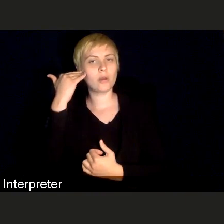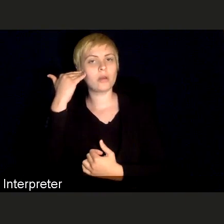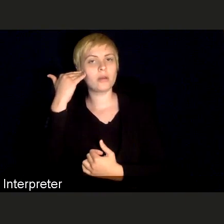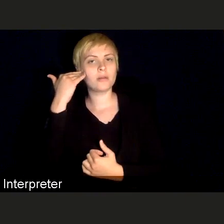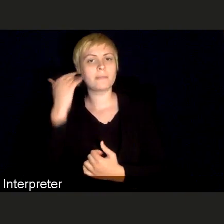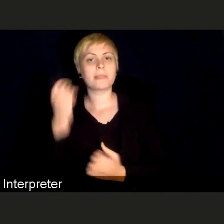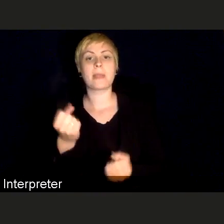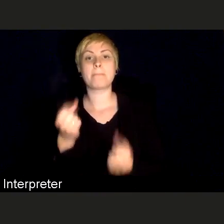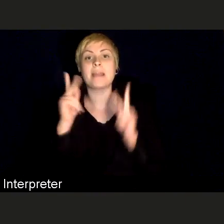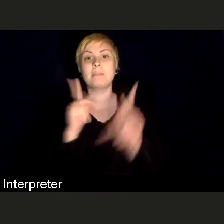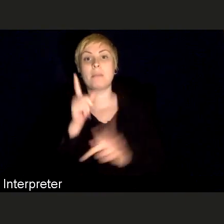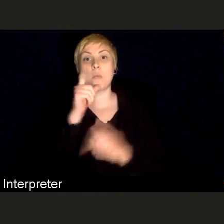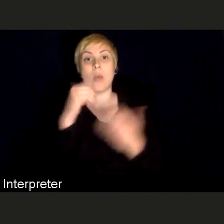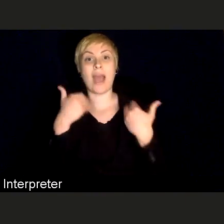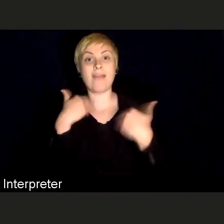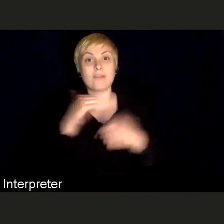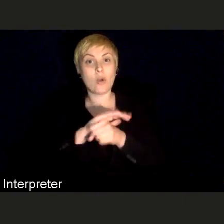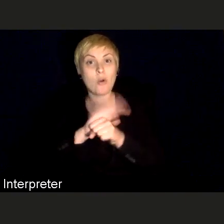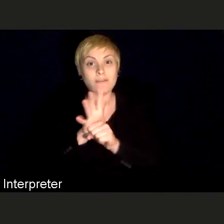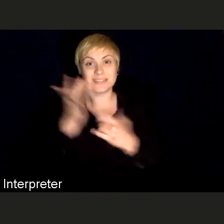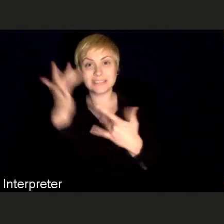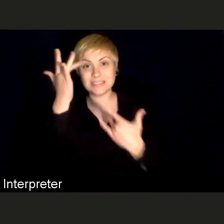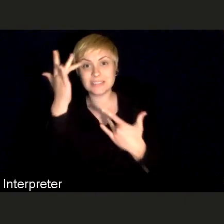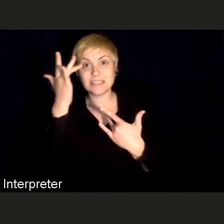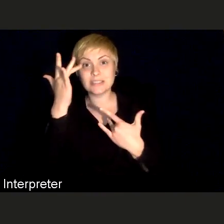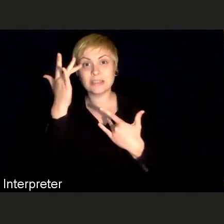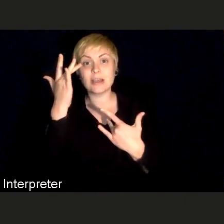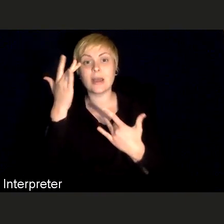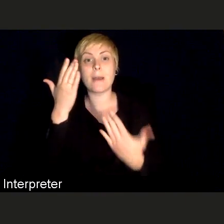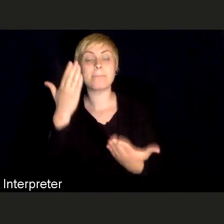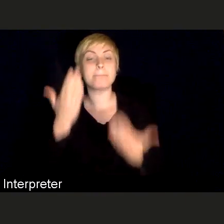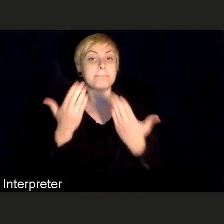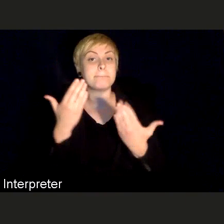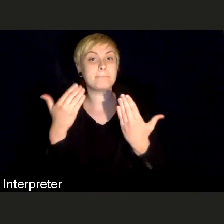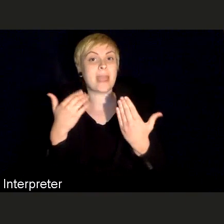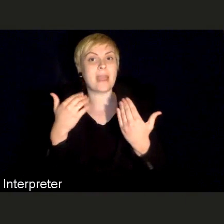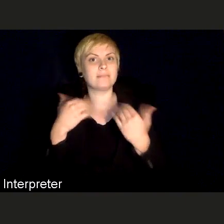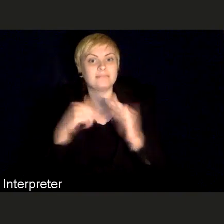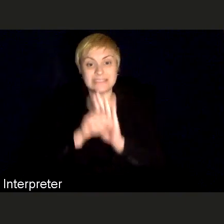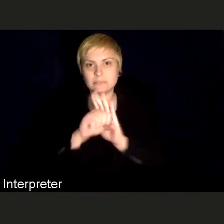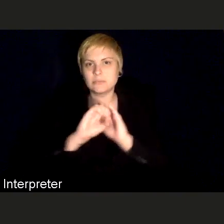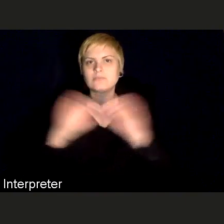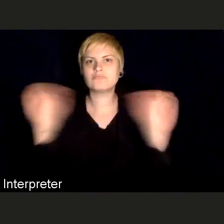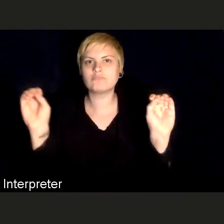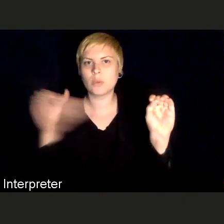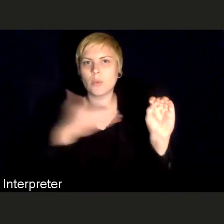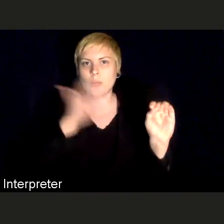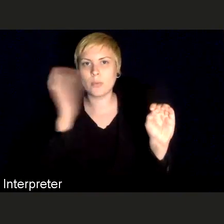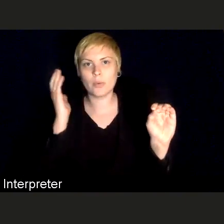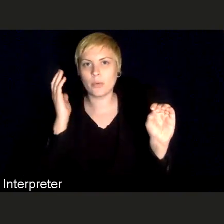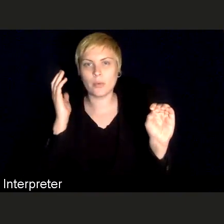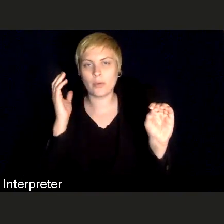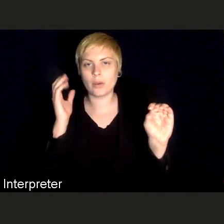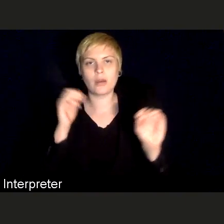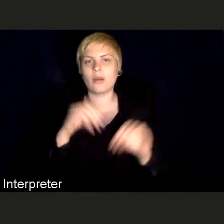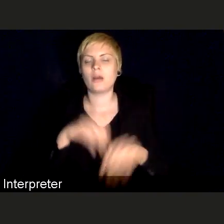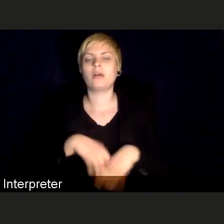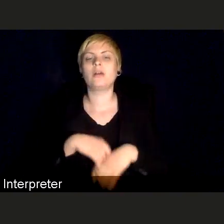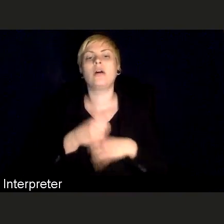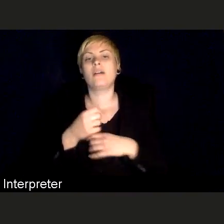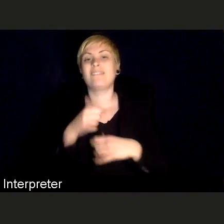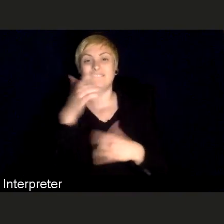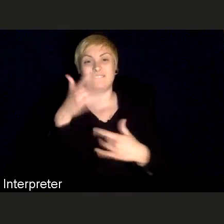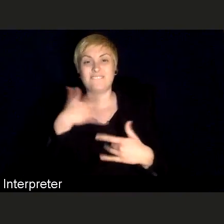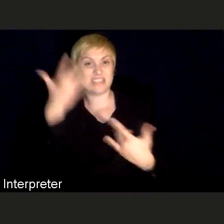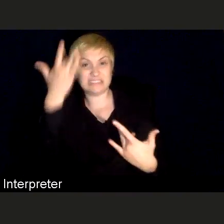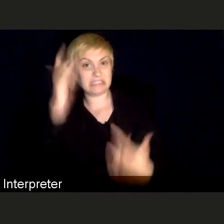have COVID-19 may be symptomatic or not have any symptoms at all. Or what they may do is